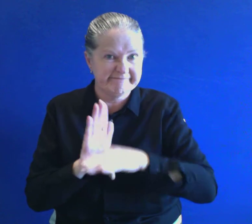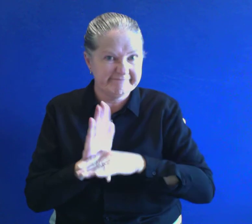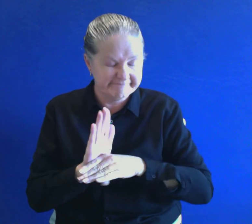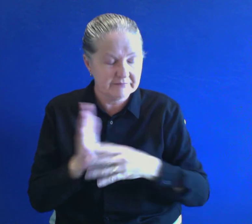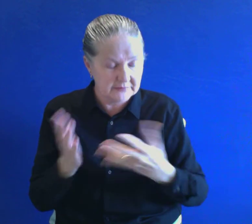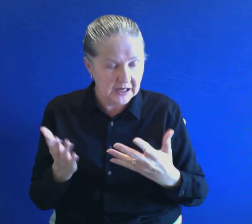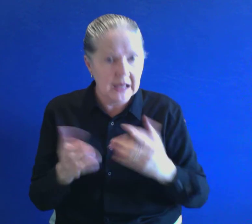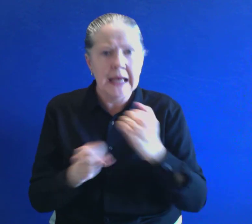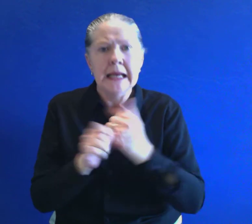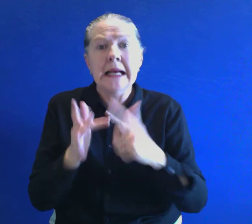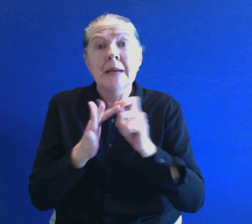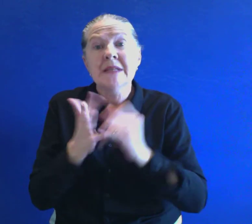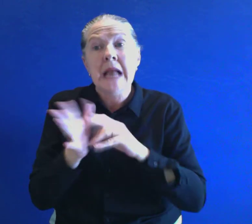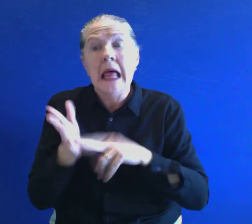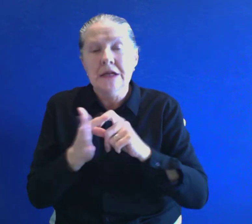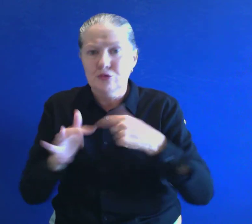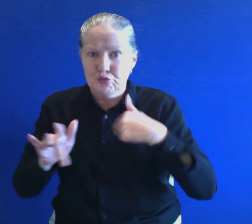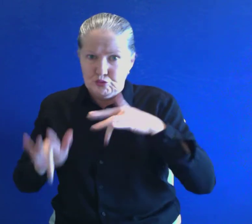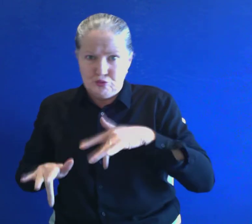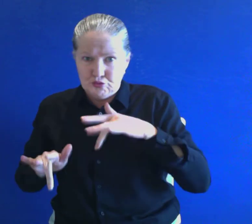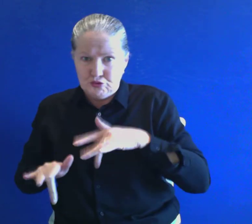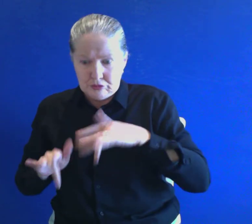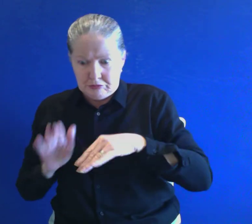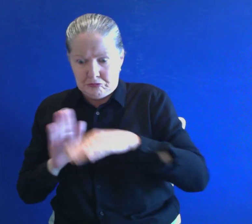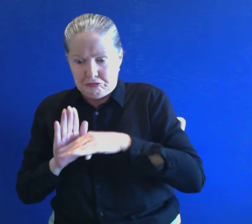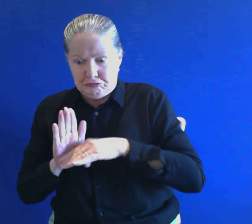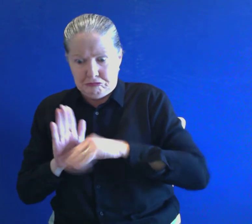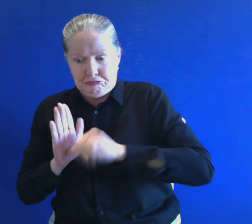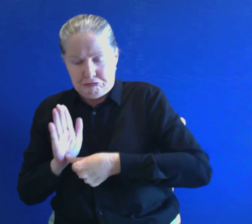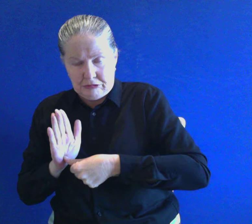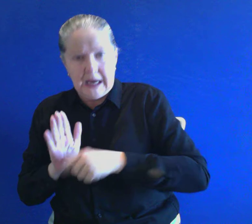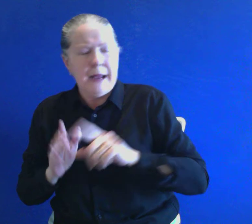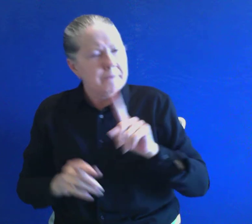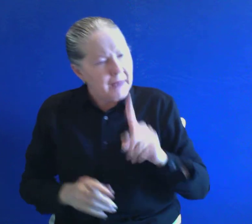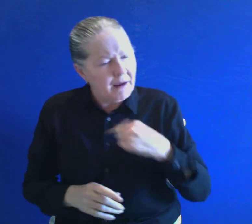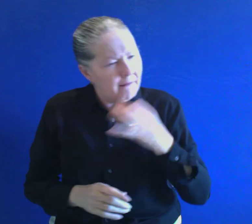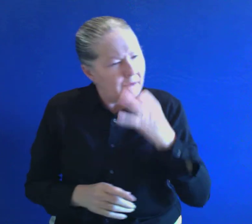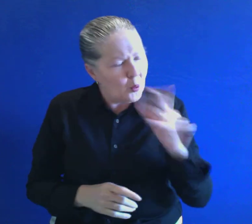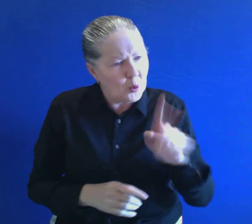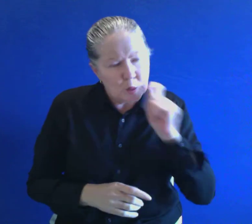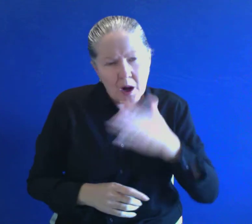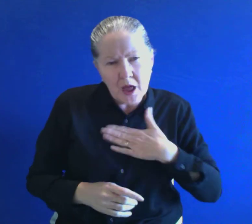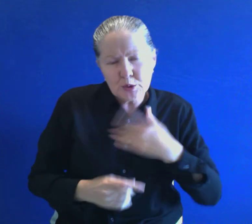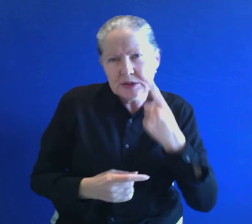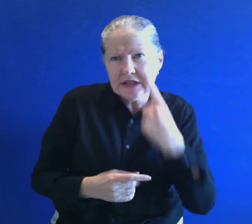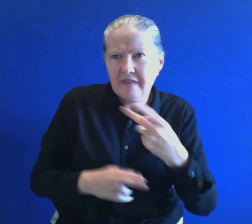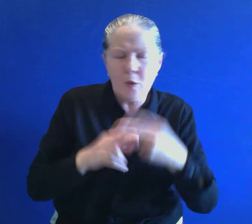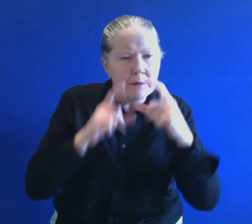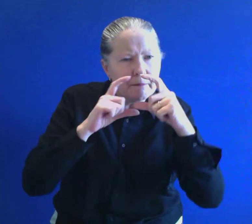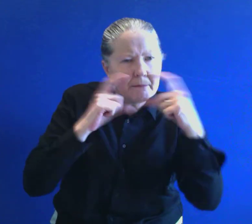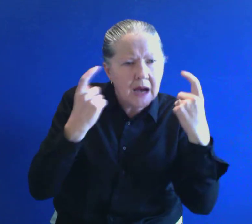not quite there yet but what would you like to see in terms of masks or protection for people